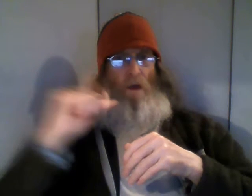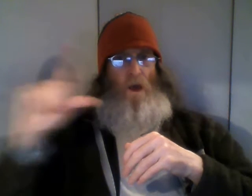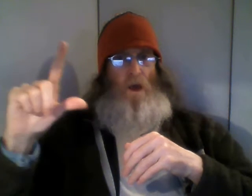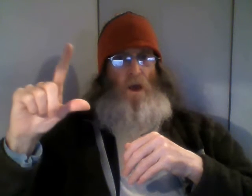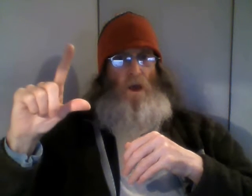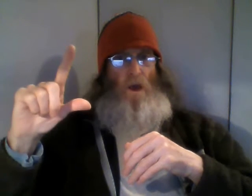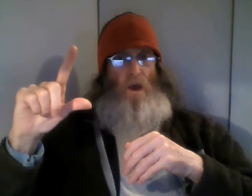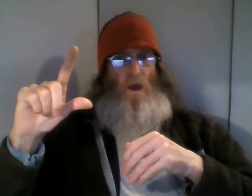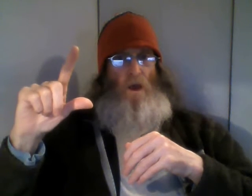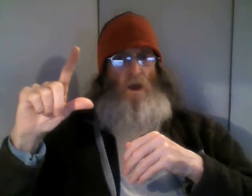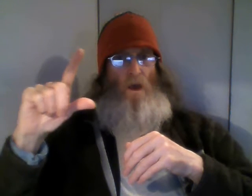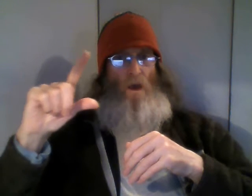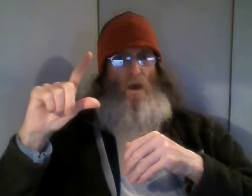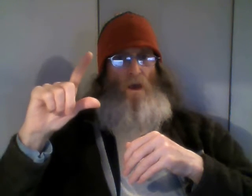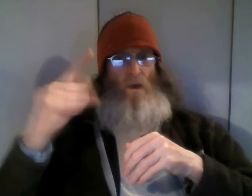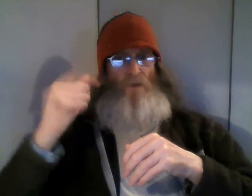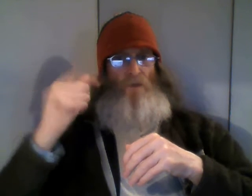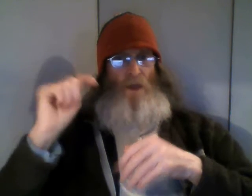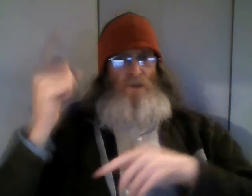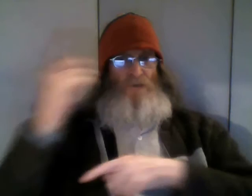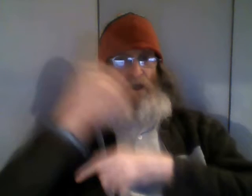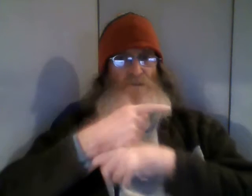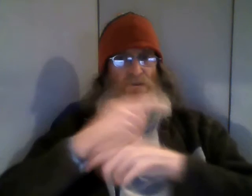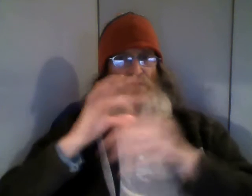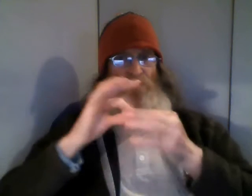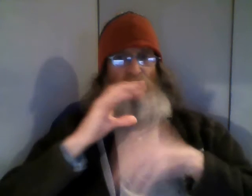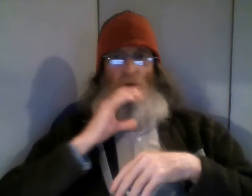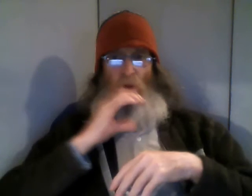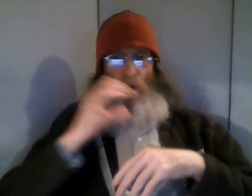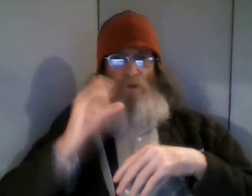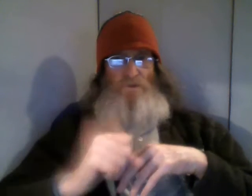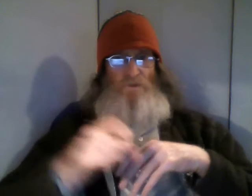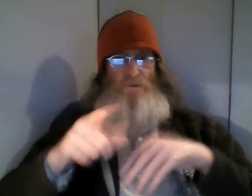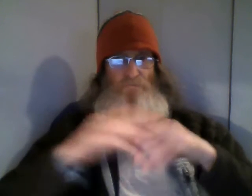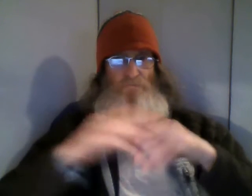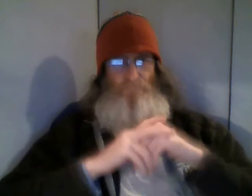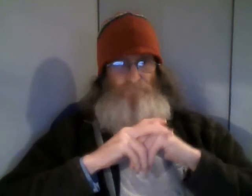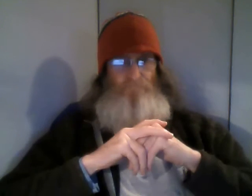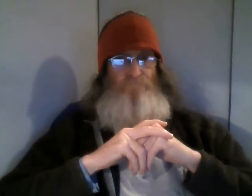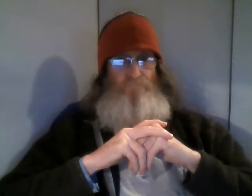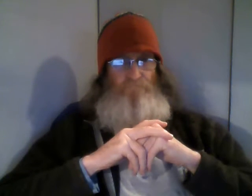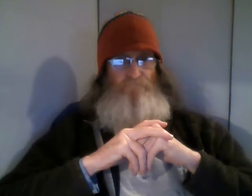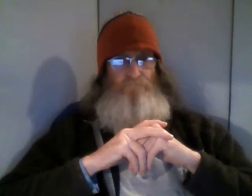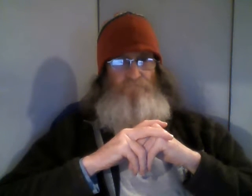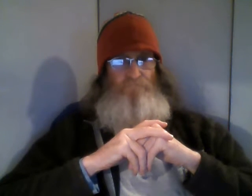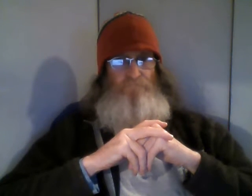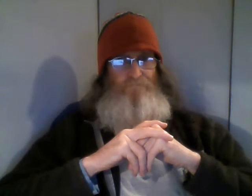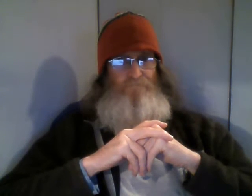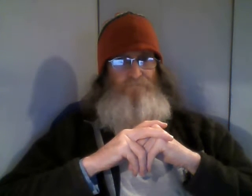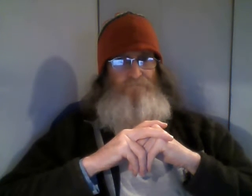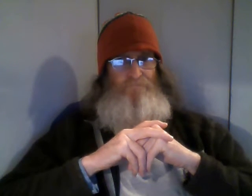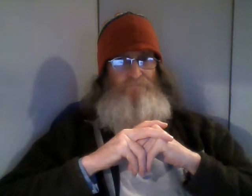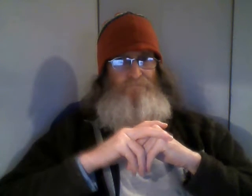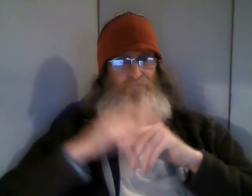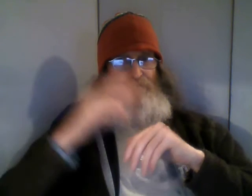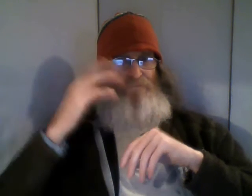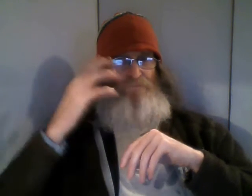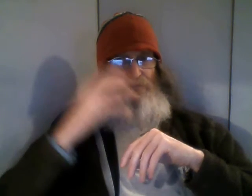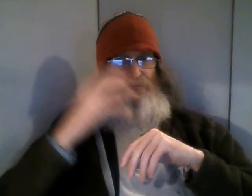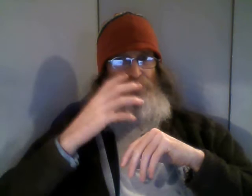protect yourself and your family from rising health care costs not covered by your provincial health insurance plan. Call. Remember, the cost of things not